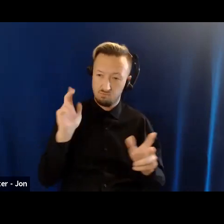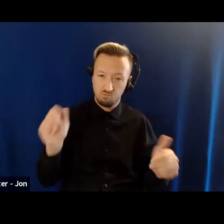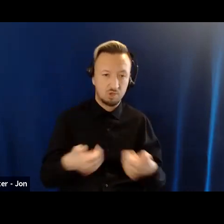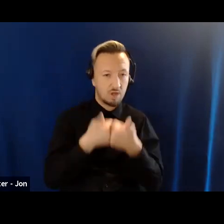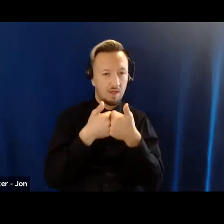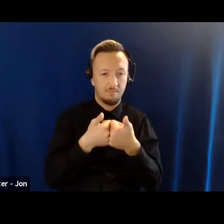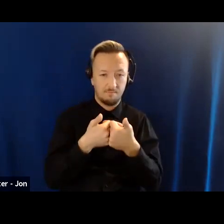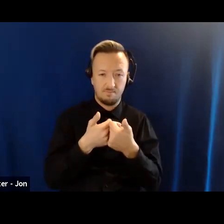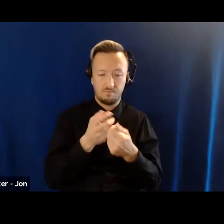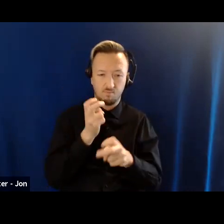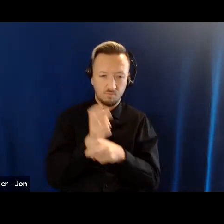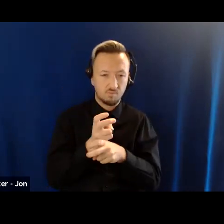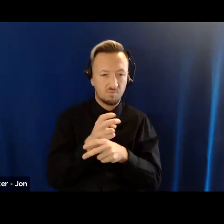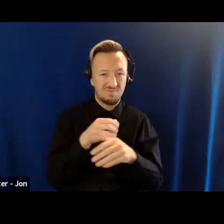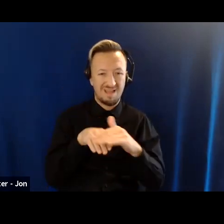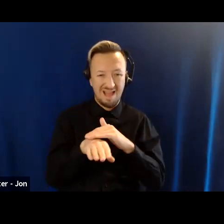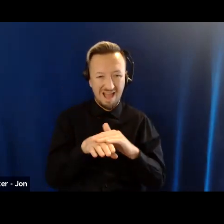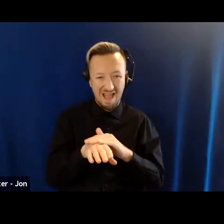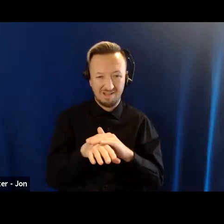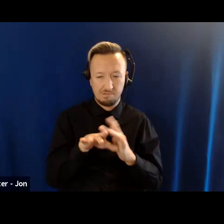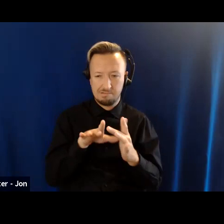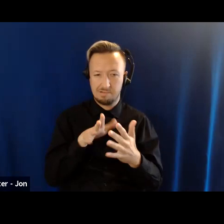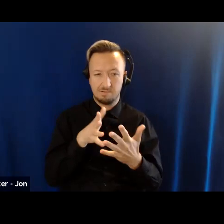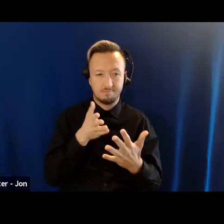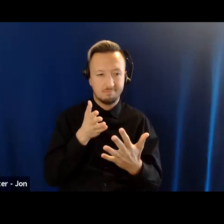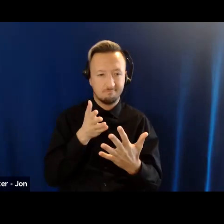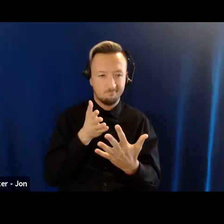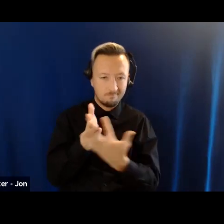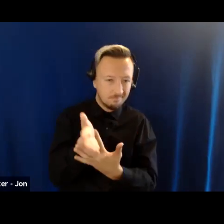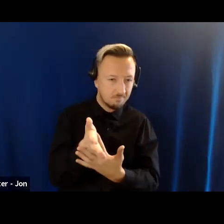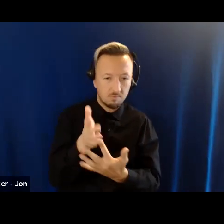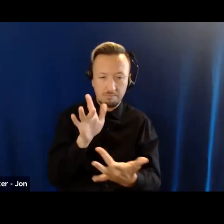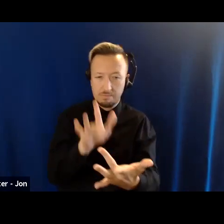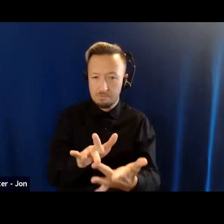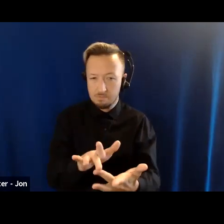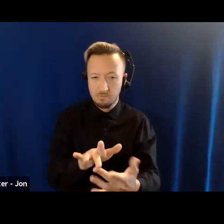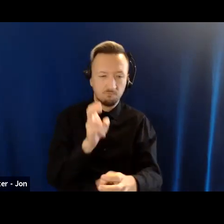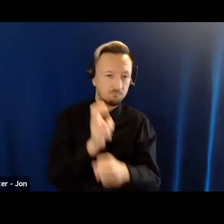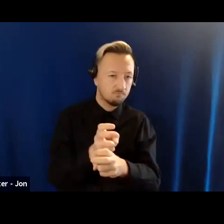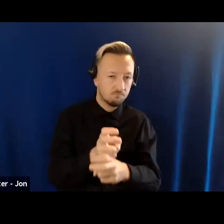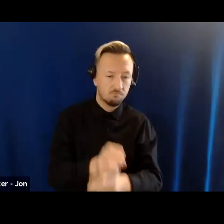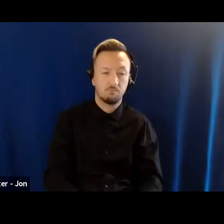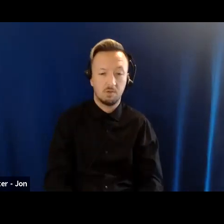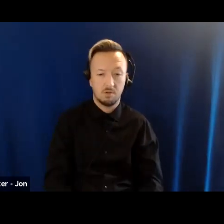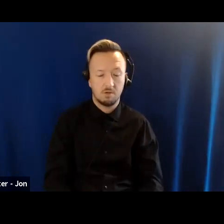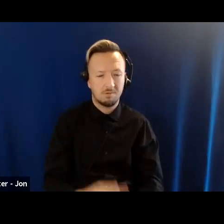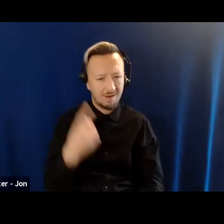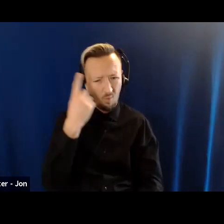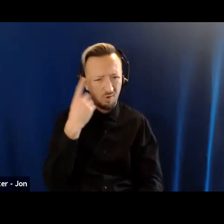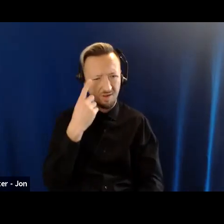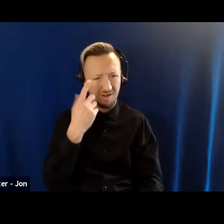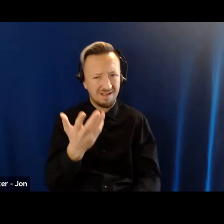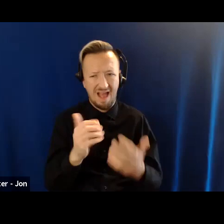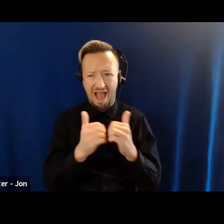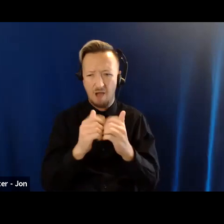just accessing, like getting a foot in the door. And I'm wondering where you think we